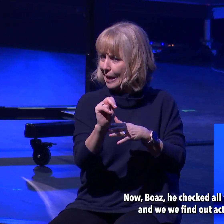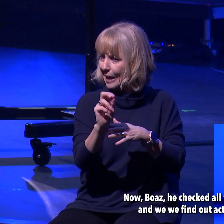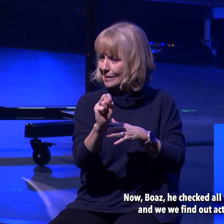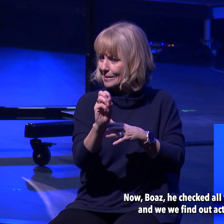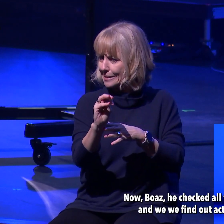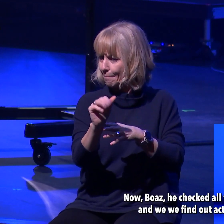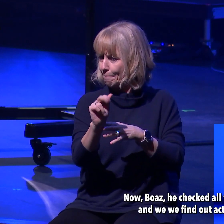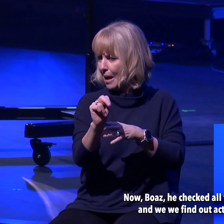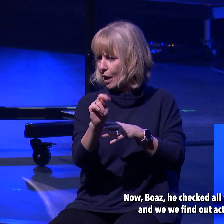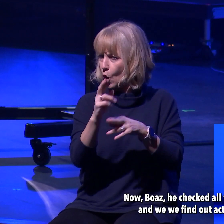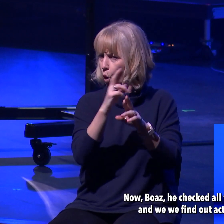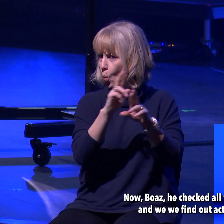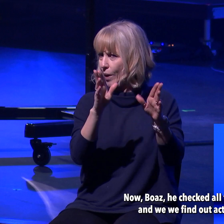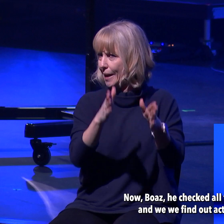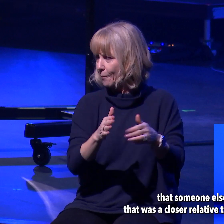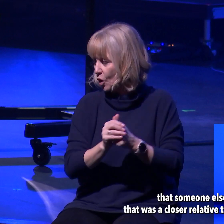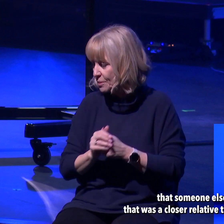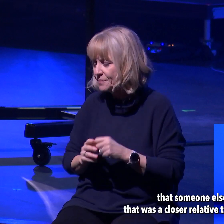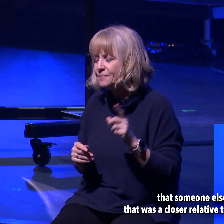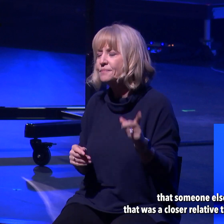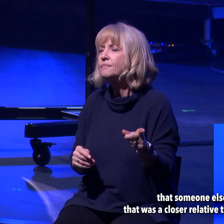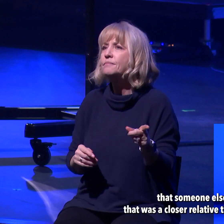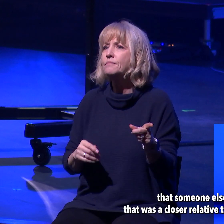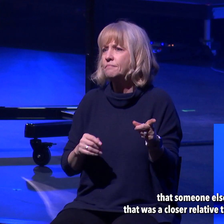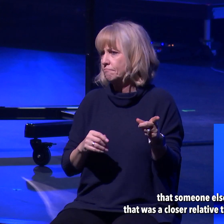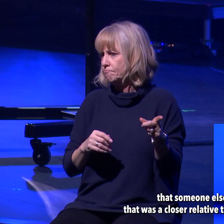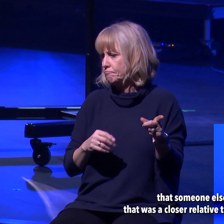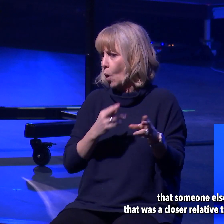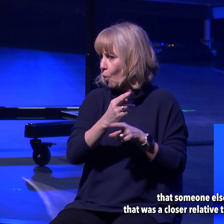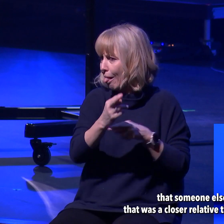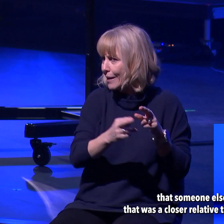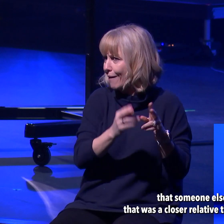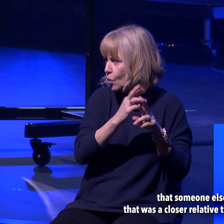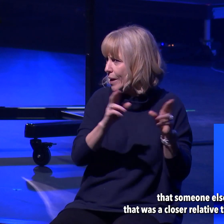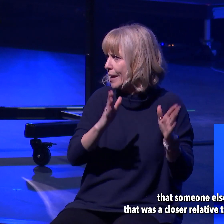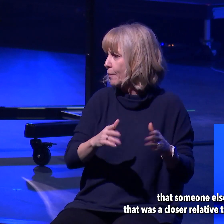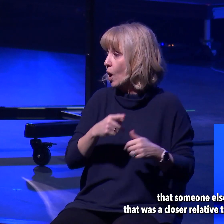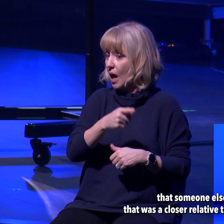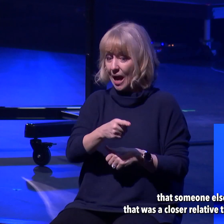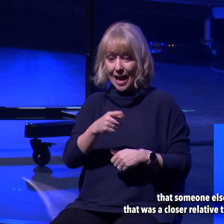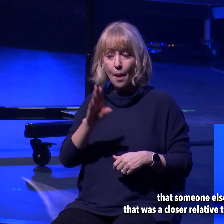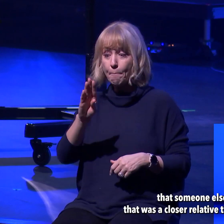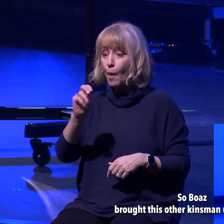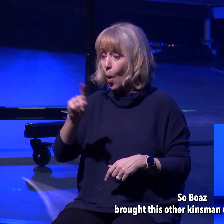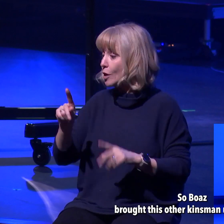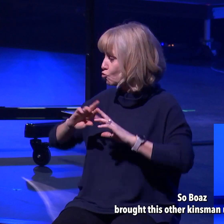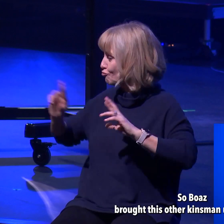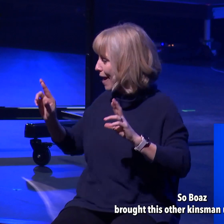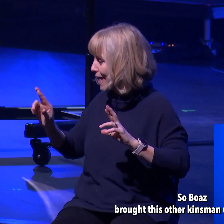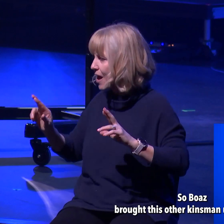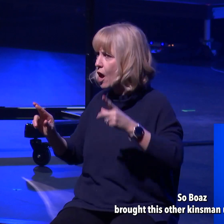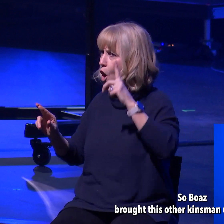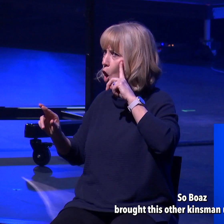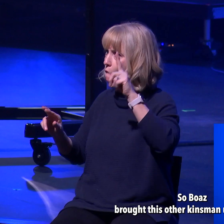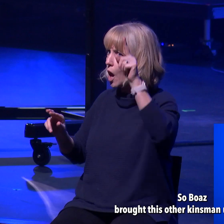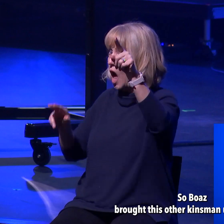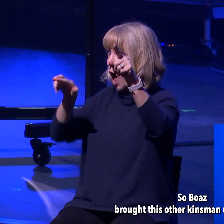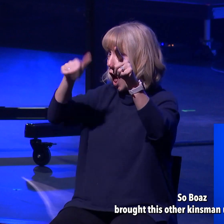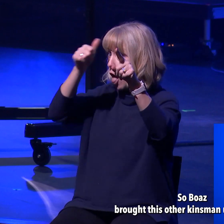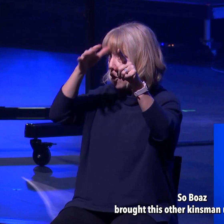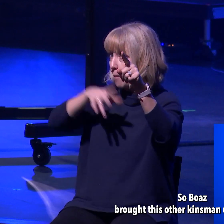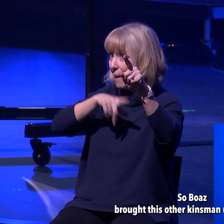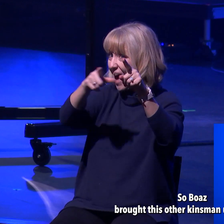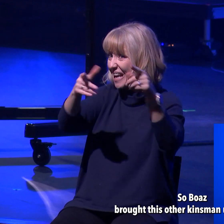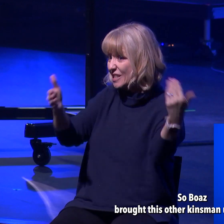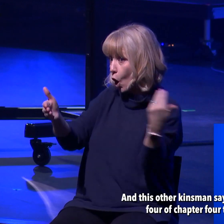all the boxes, and we find out actually that someone else that was a closer relative than Boaz. So Boaz brought this other kinsman